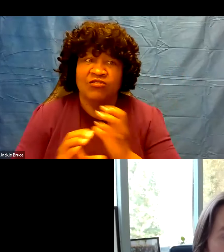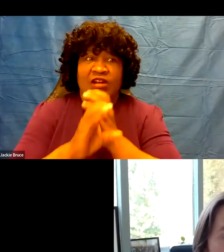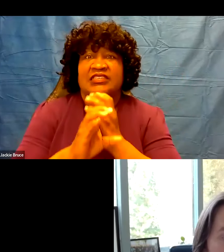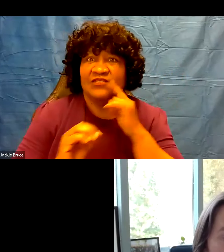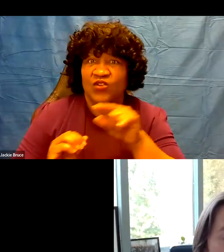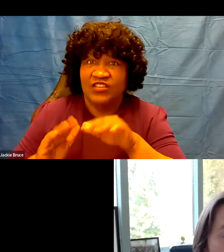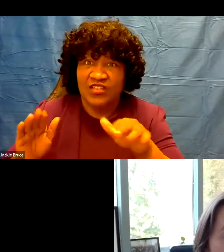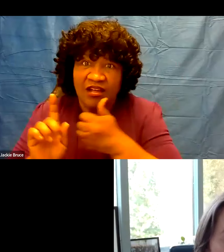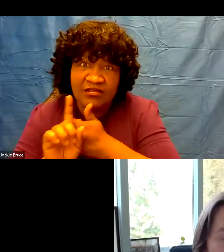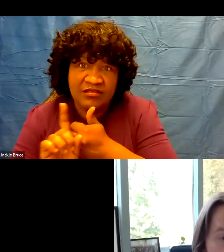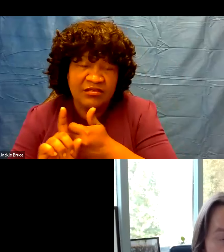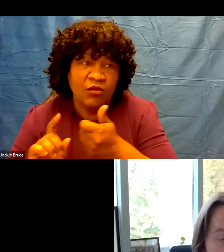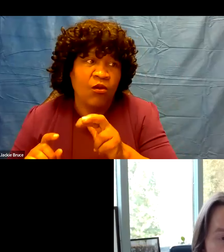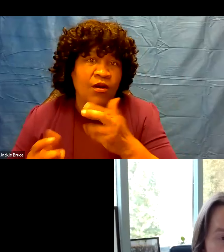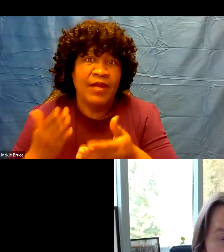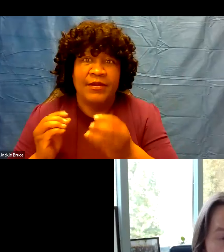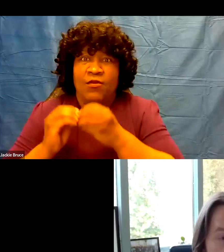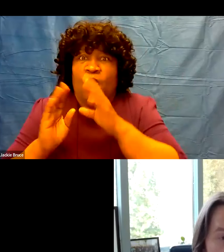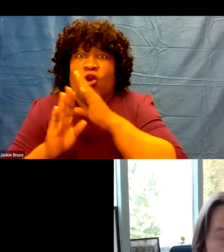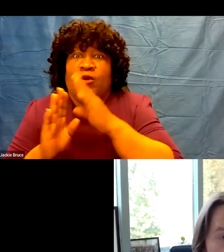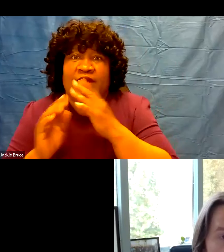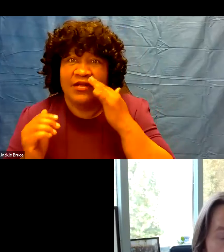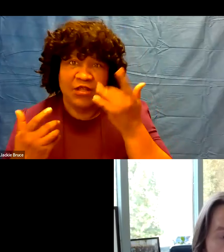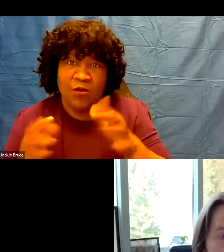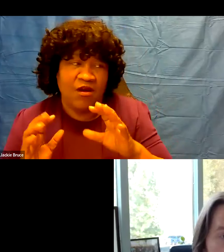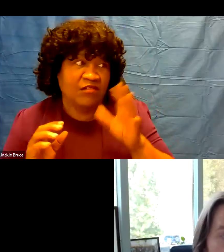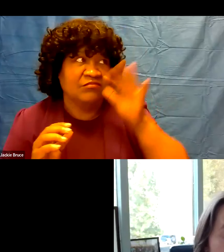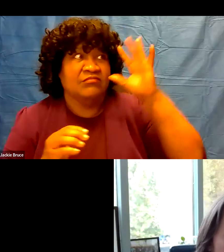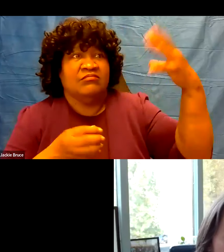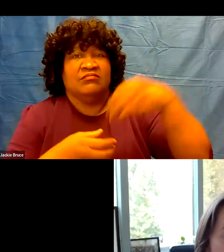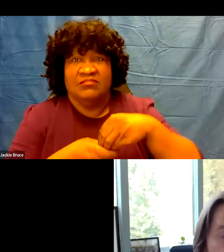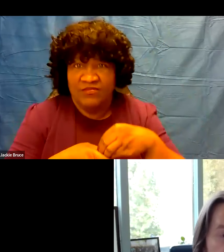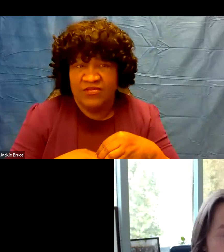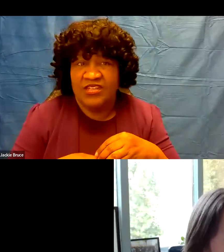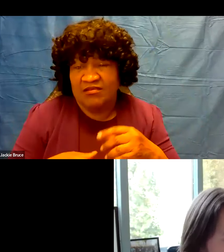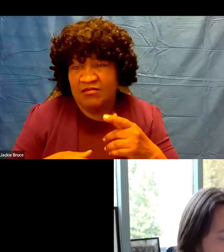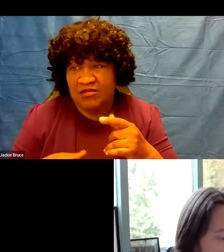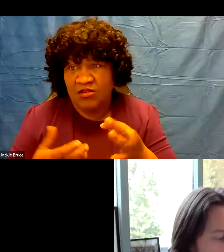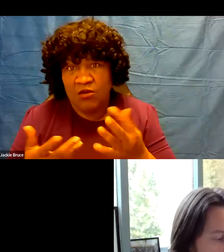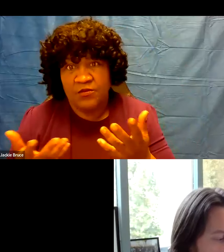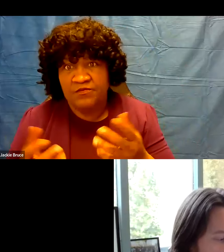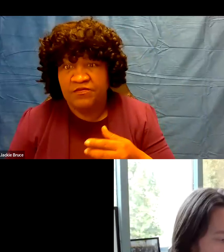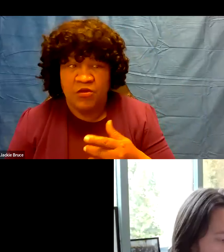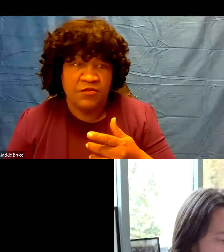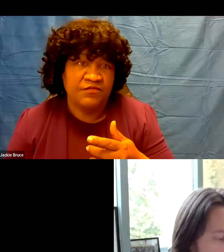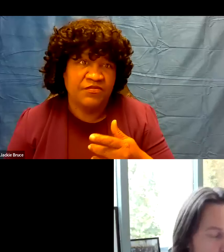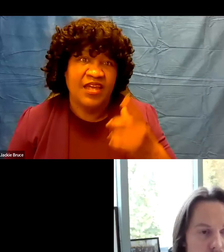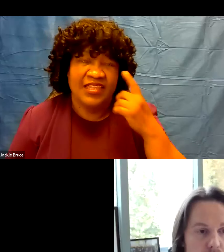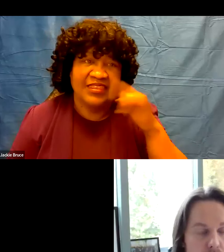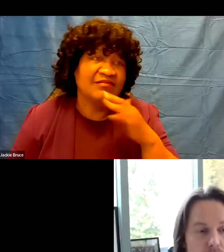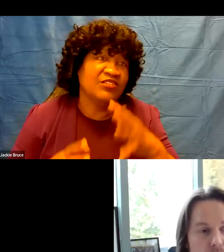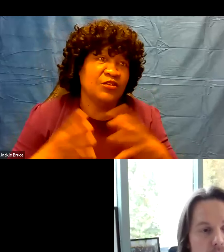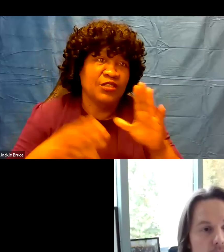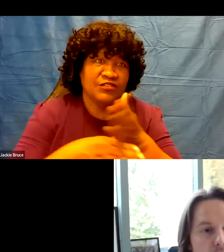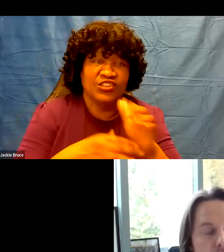creating worry or hesitance to engage in getting help. Understood. Thanks for sharing those